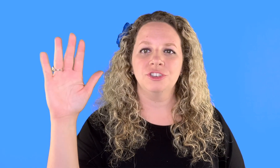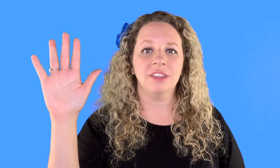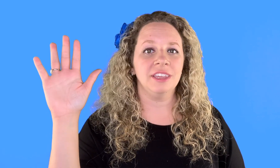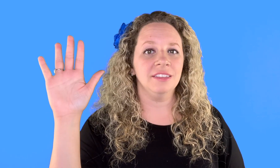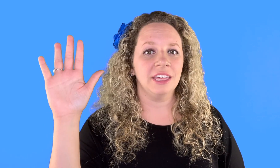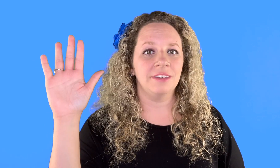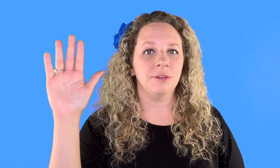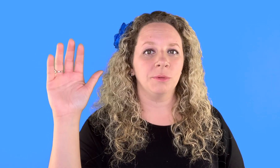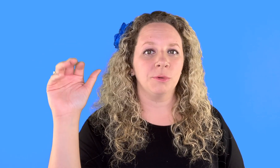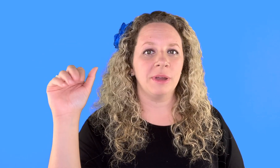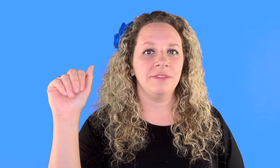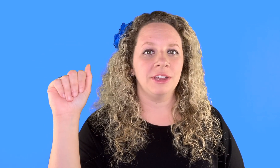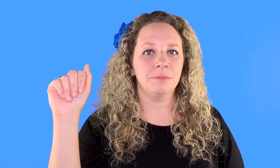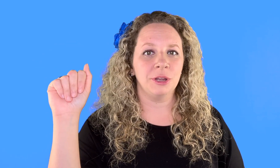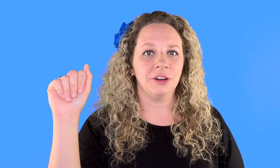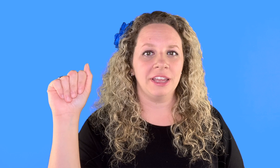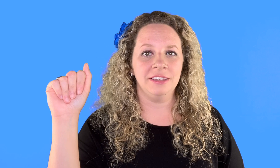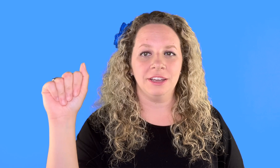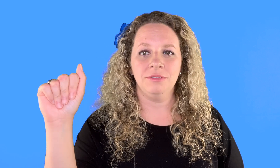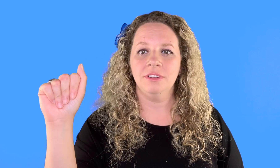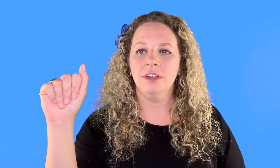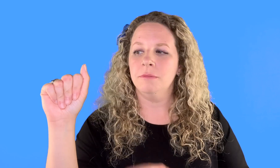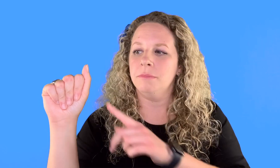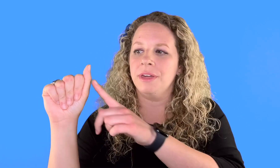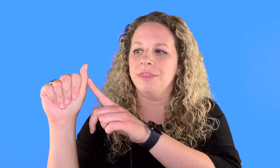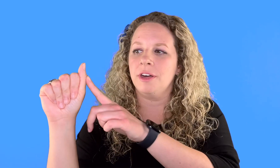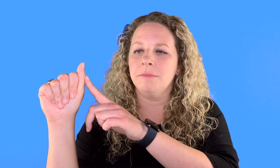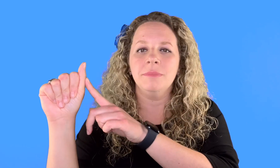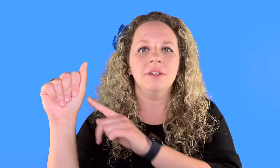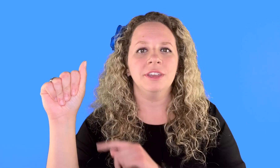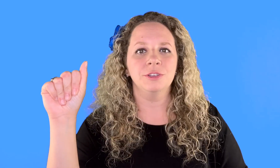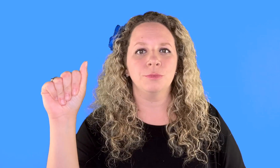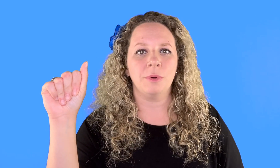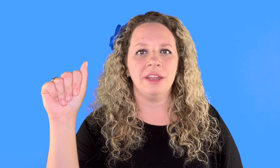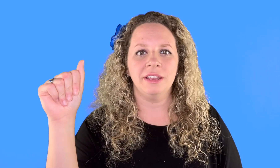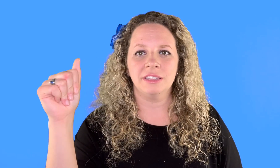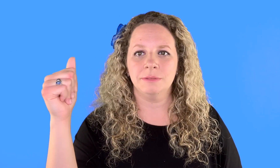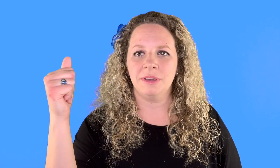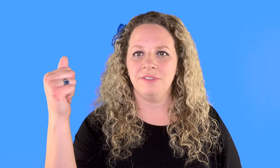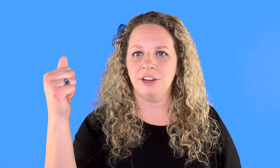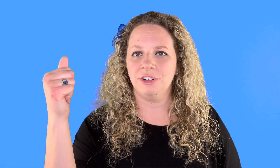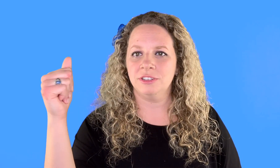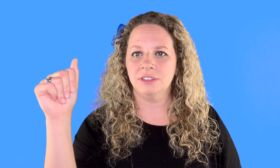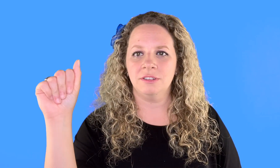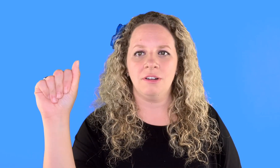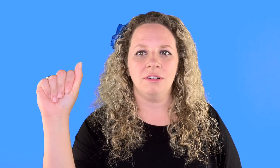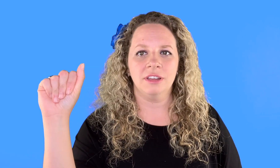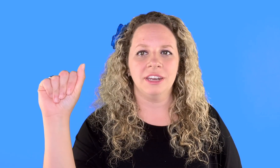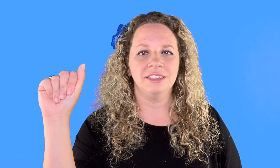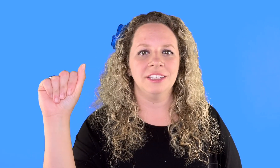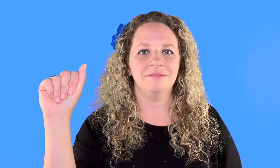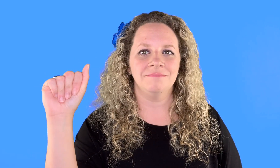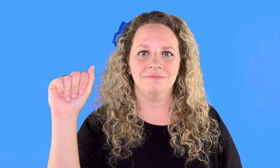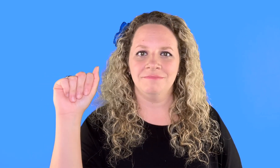gently, like if you were waving and put your hand down. My thumb is right next to my fingers, all connected.